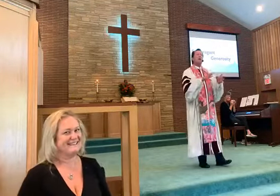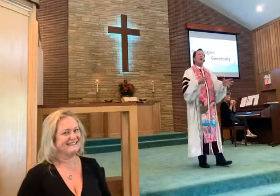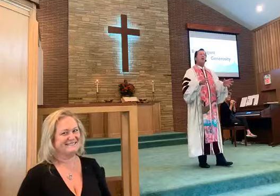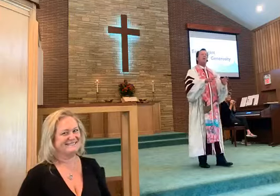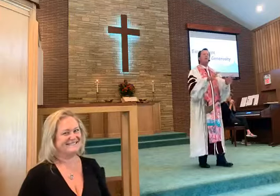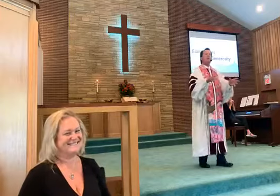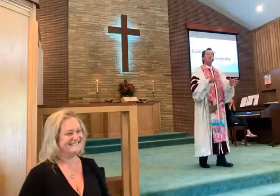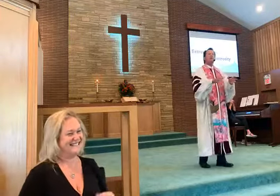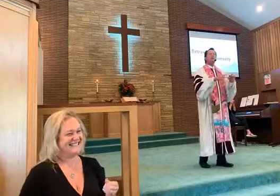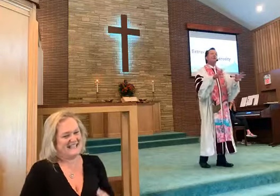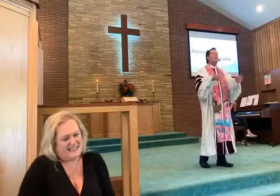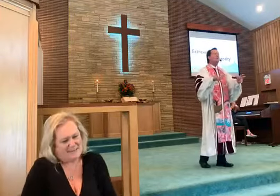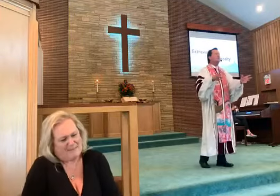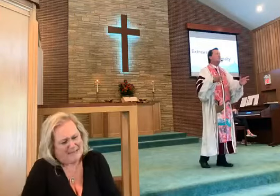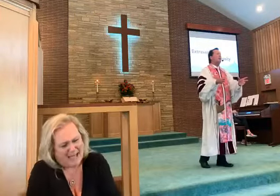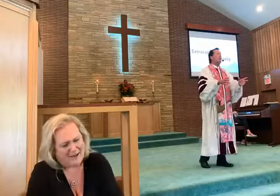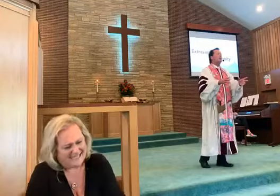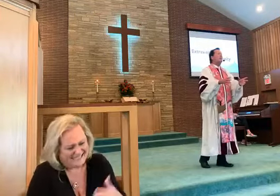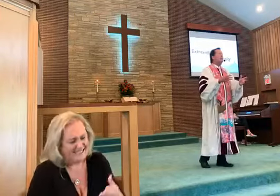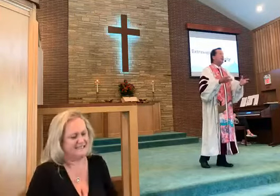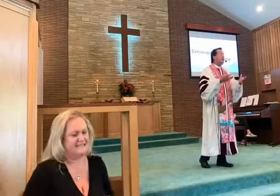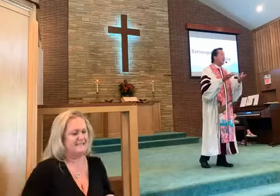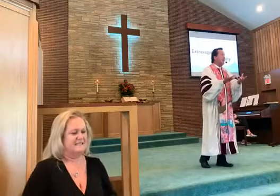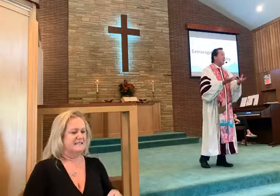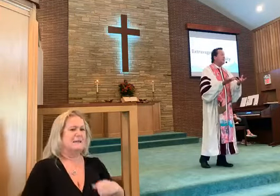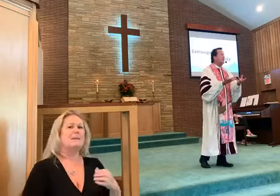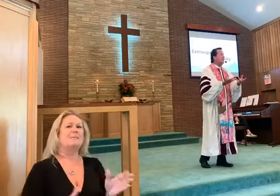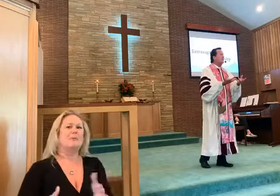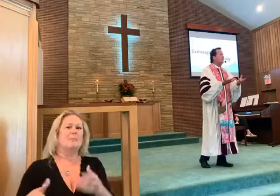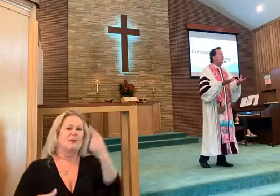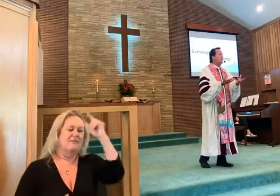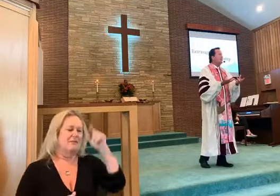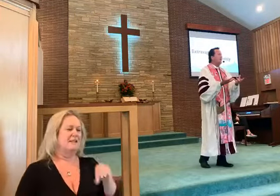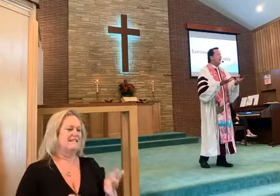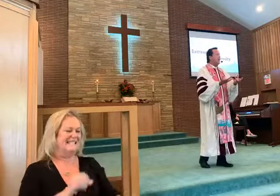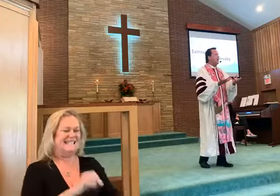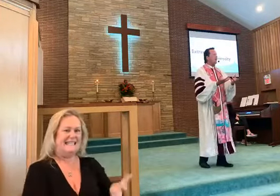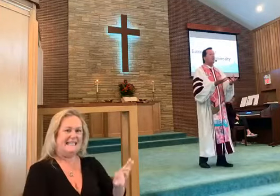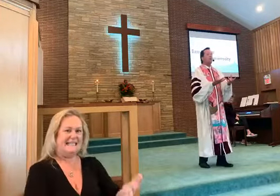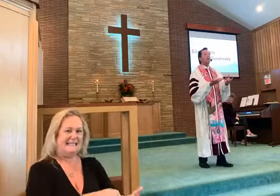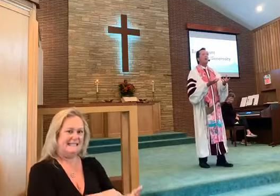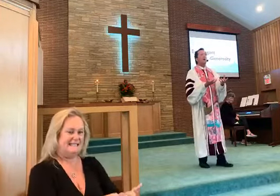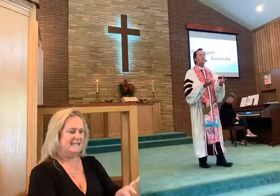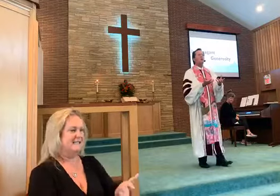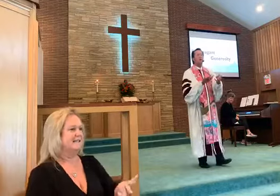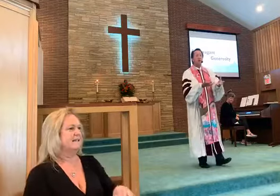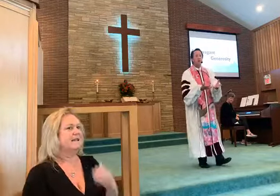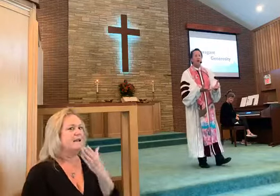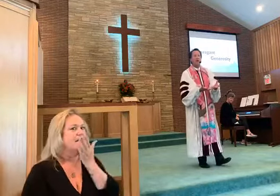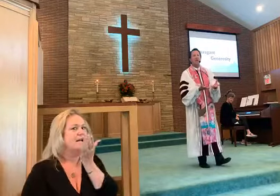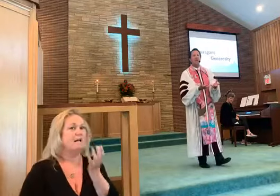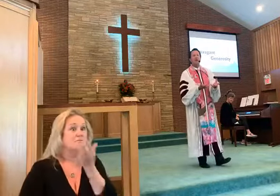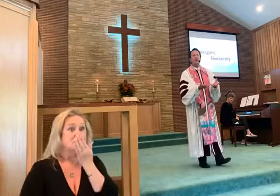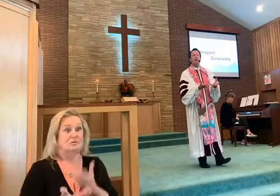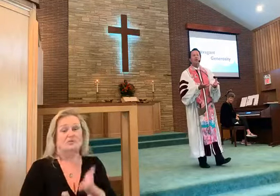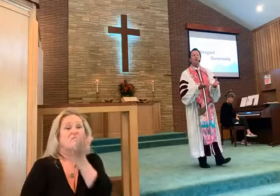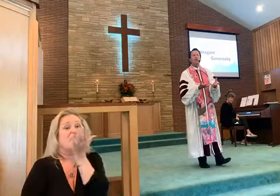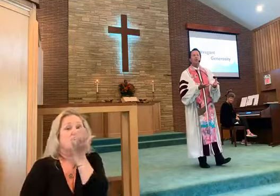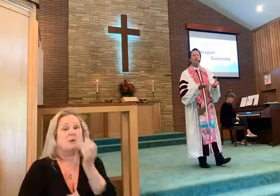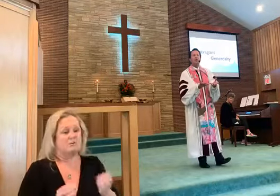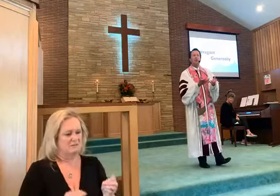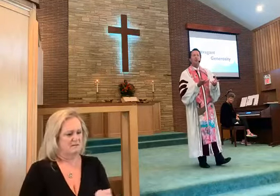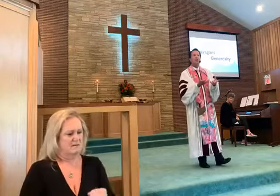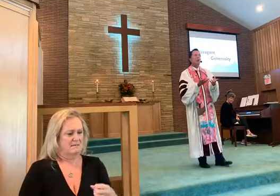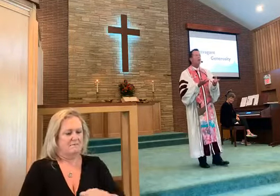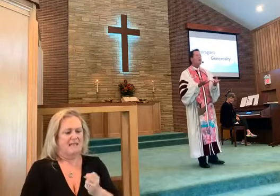But they plow it, they till it, they do something to the ground to prepare it for that seed. I would assume a good farmer would fertilize the ground to make